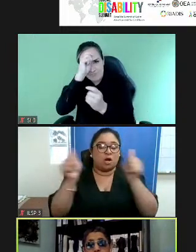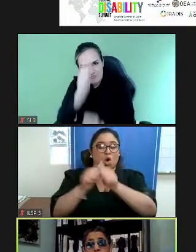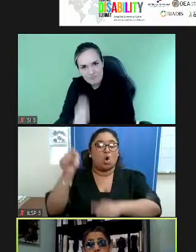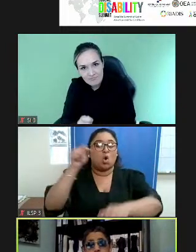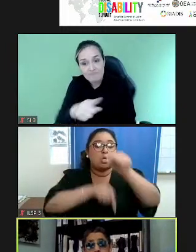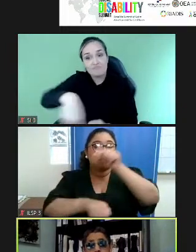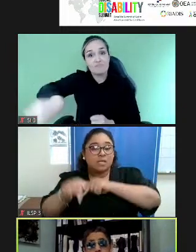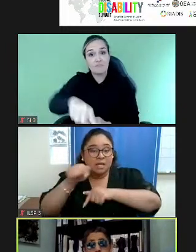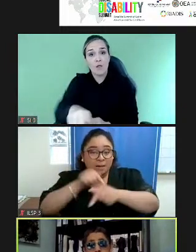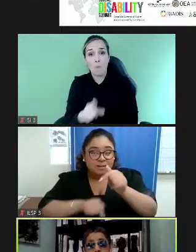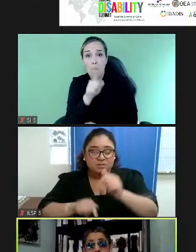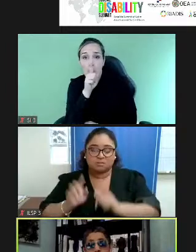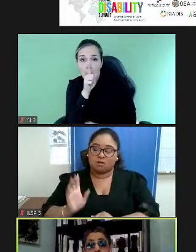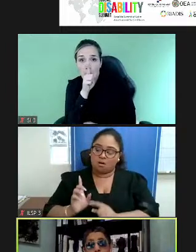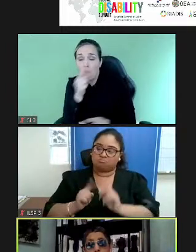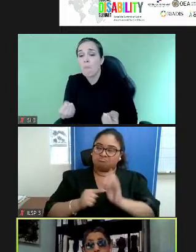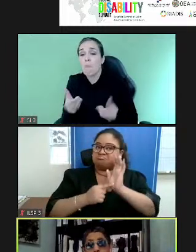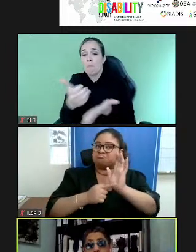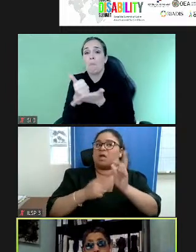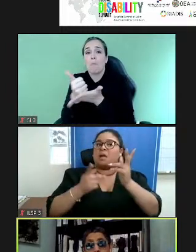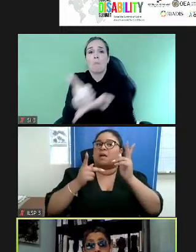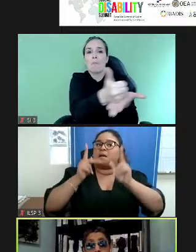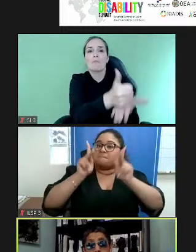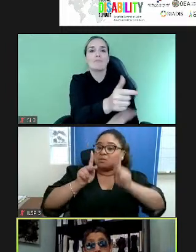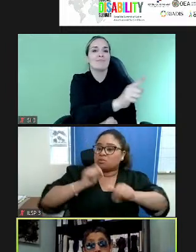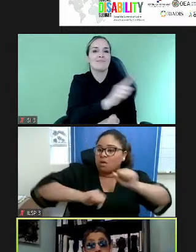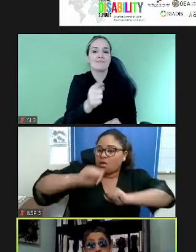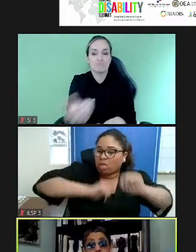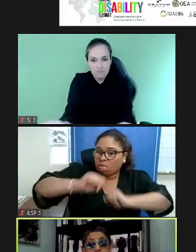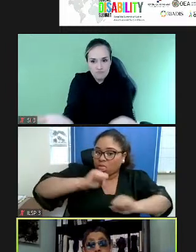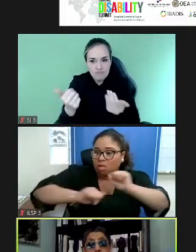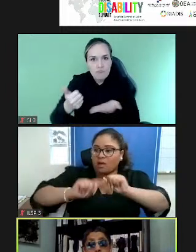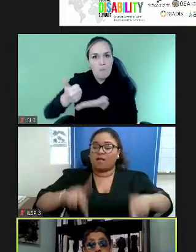disabilities became active